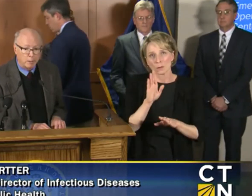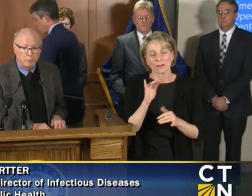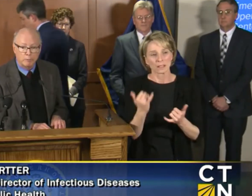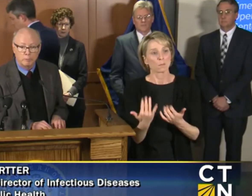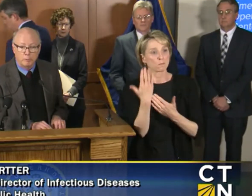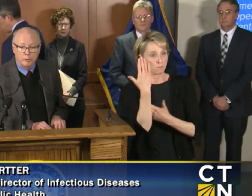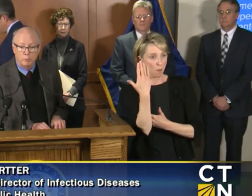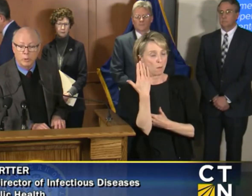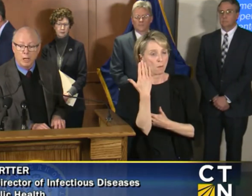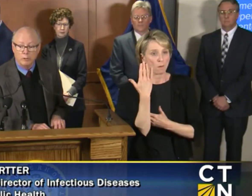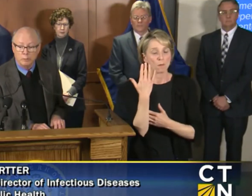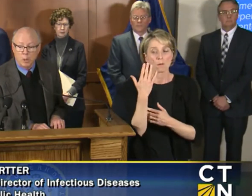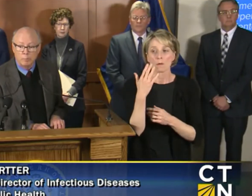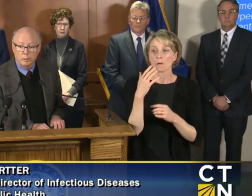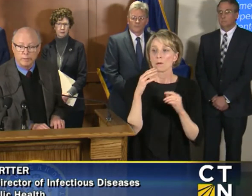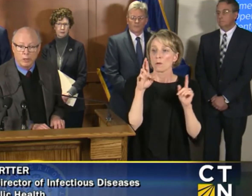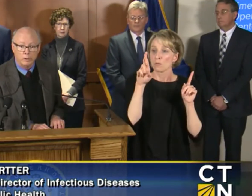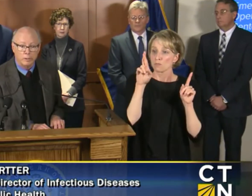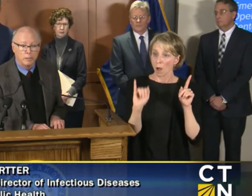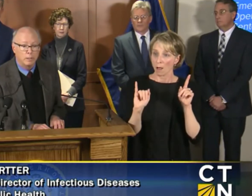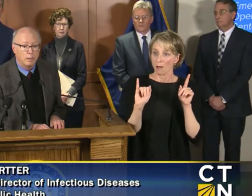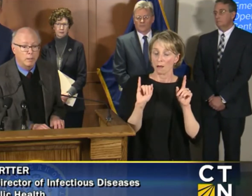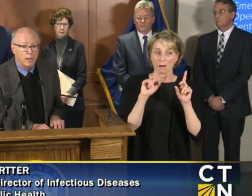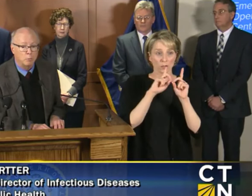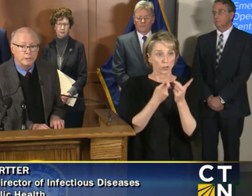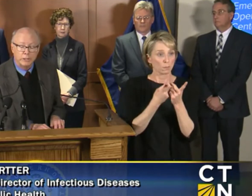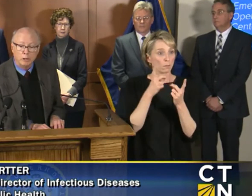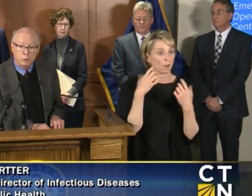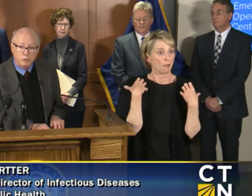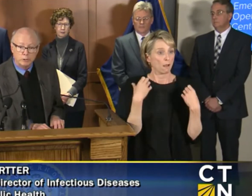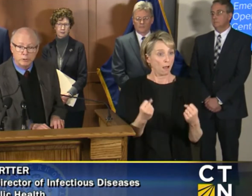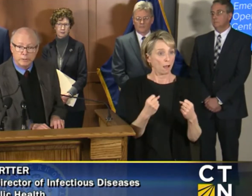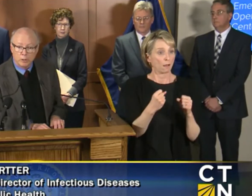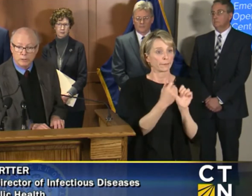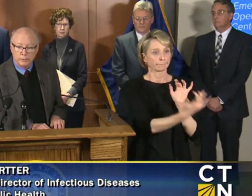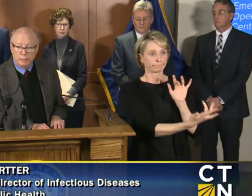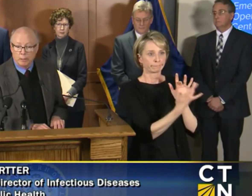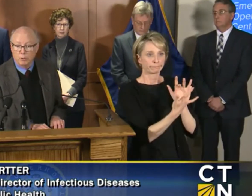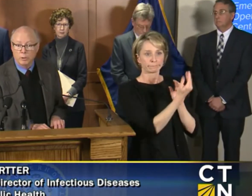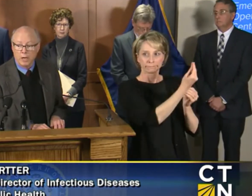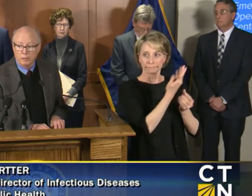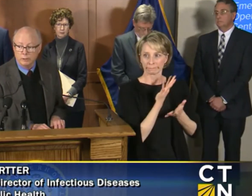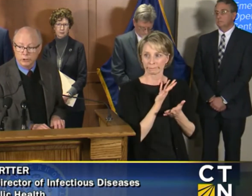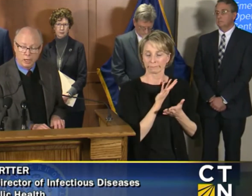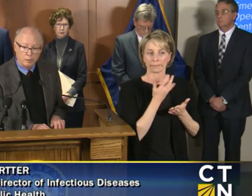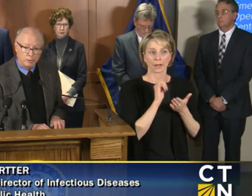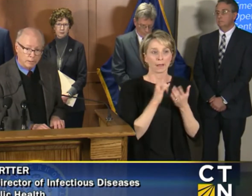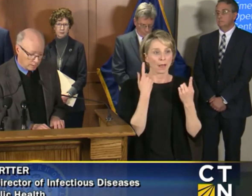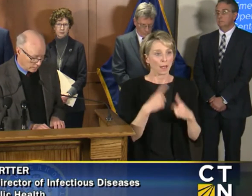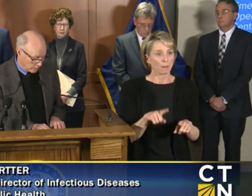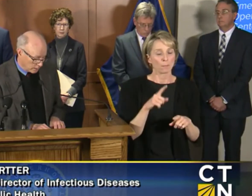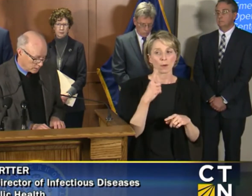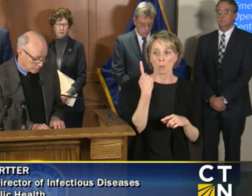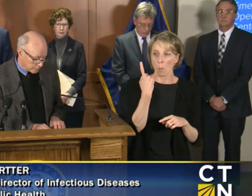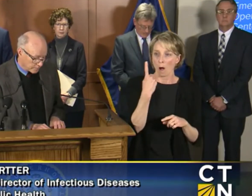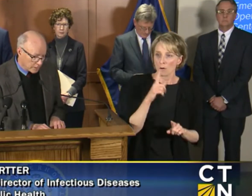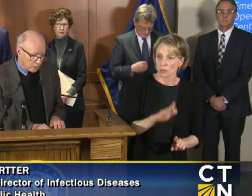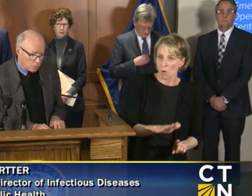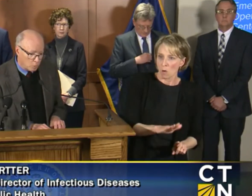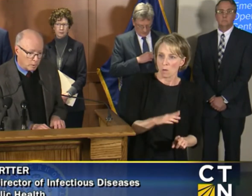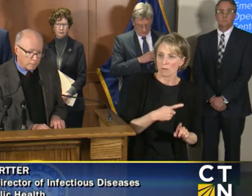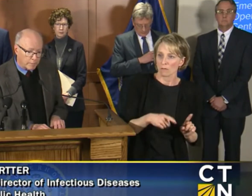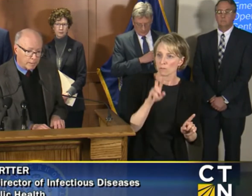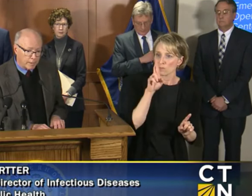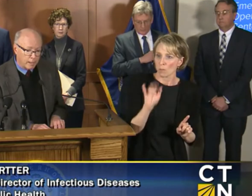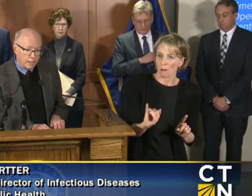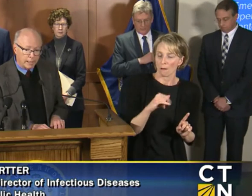morning. The Rhode Island Department of Health reached out to us to tell us that a Rhode Island child